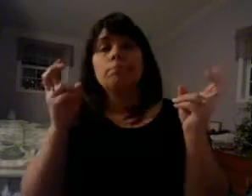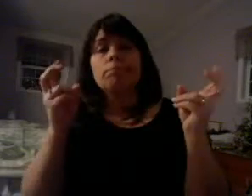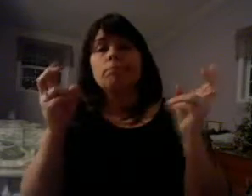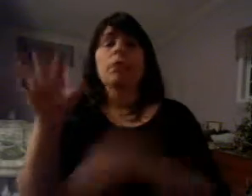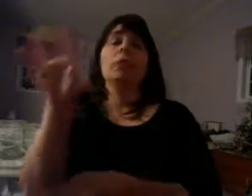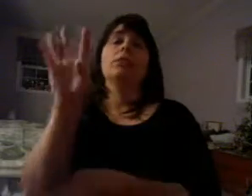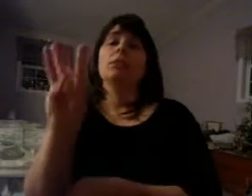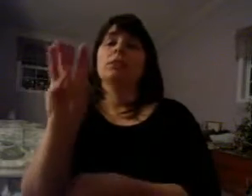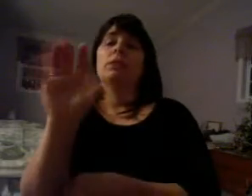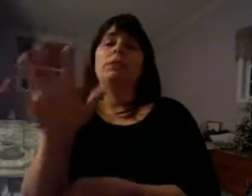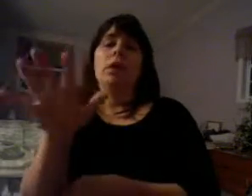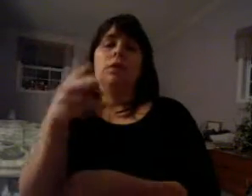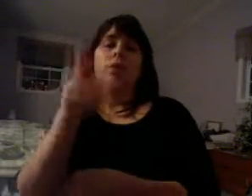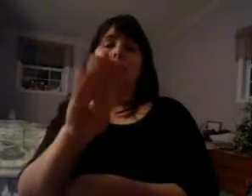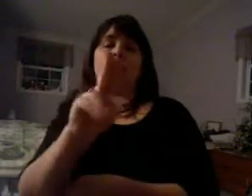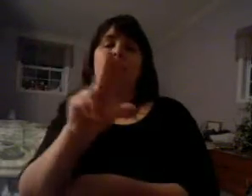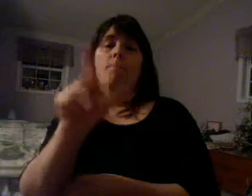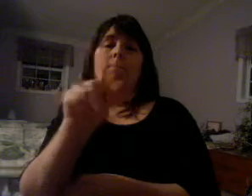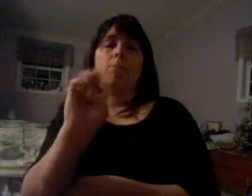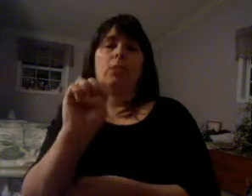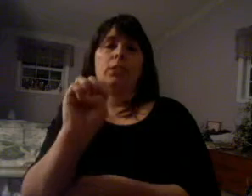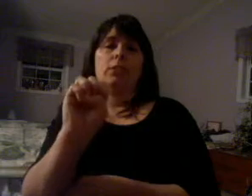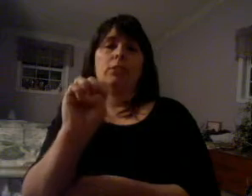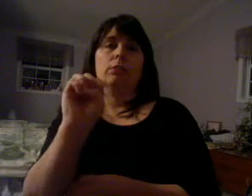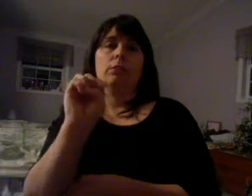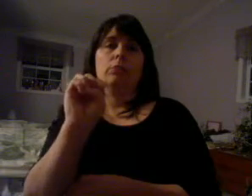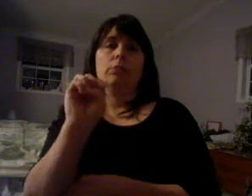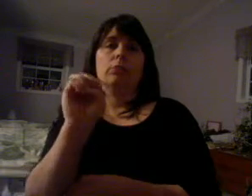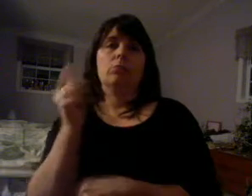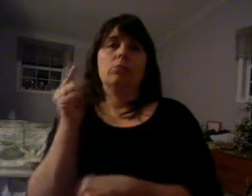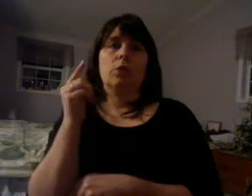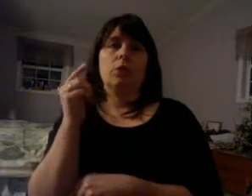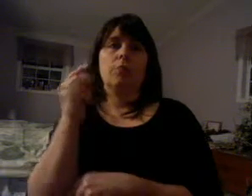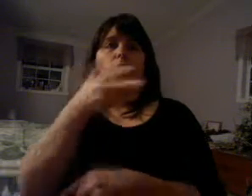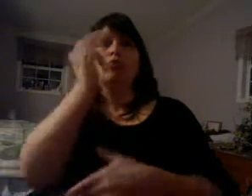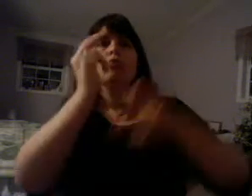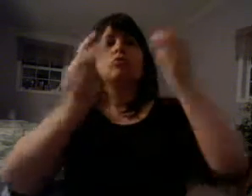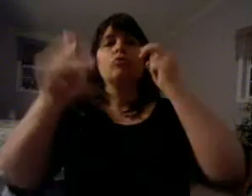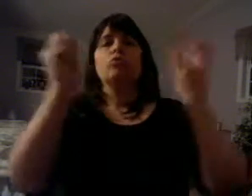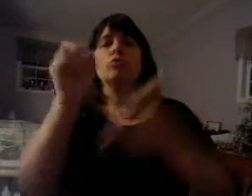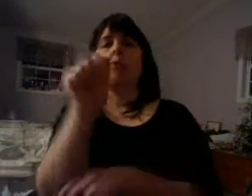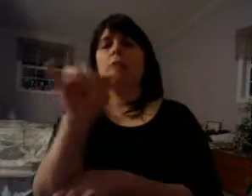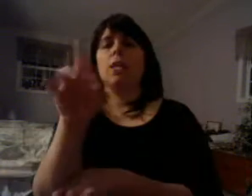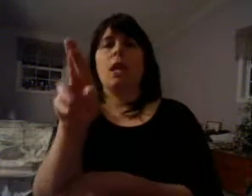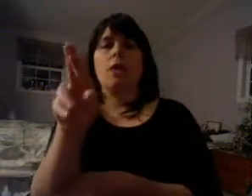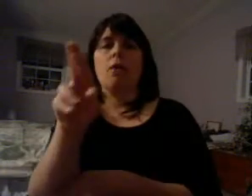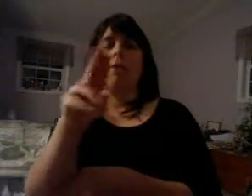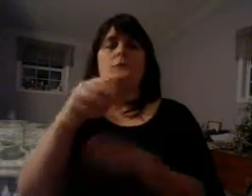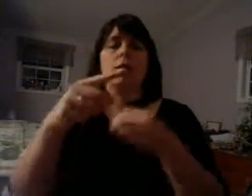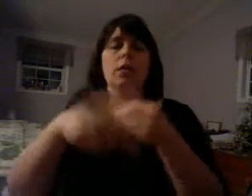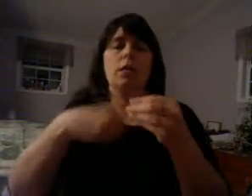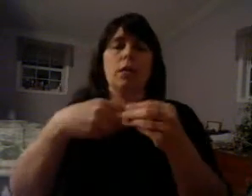an American city in the middle of the afternoon. Throughout this, I will stress how social group-specific homicide